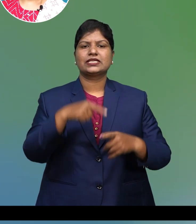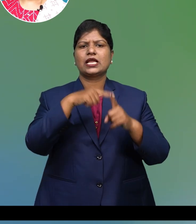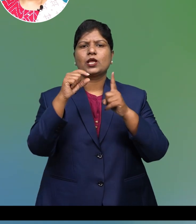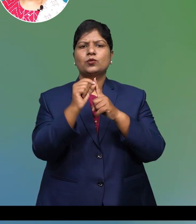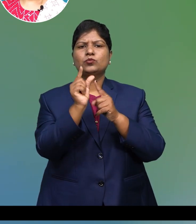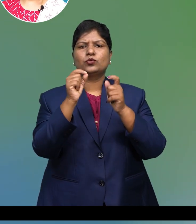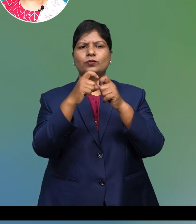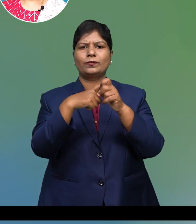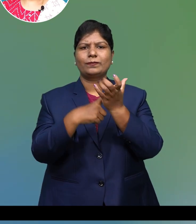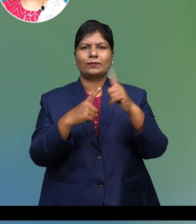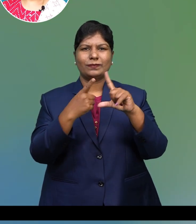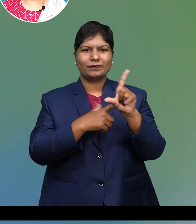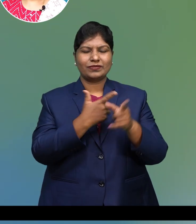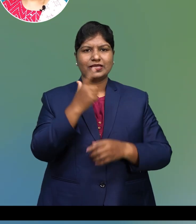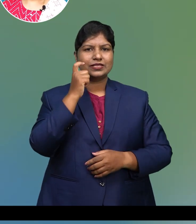Puberty